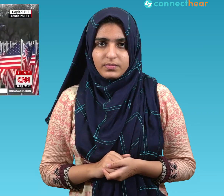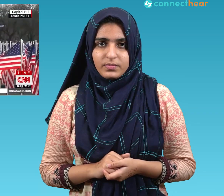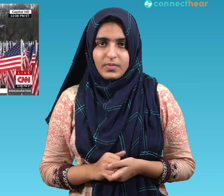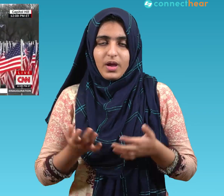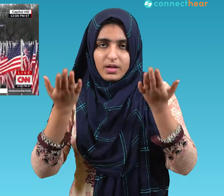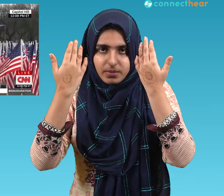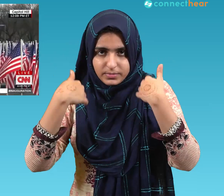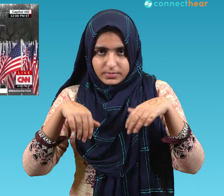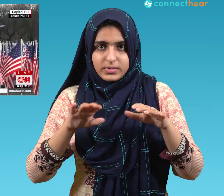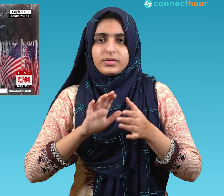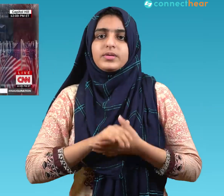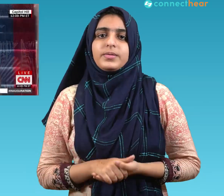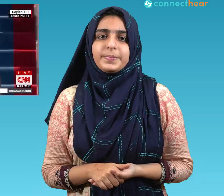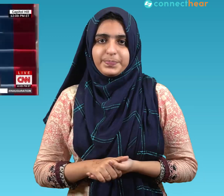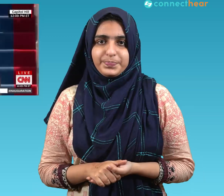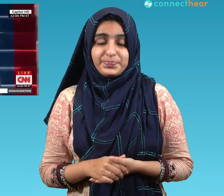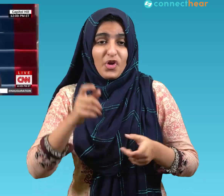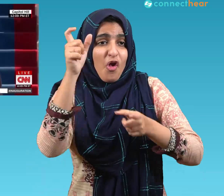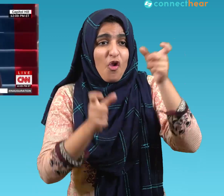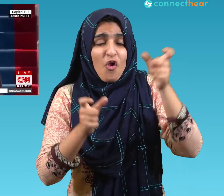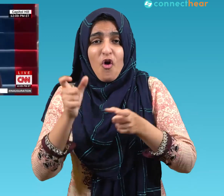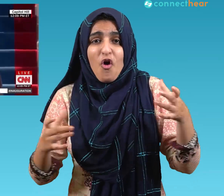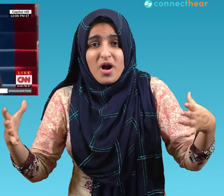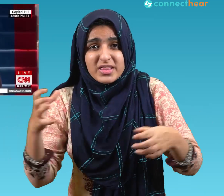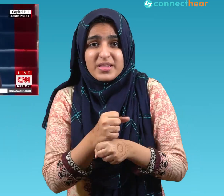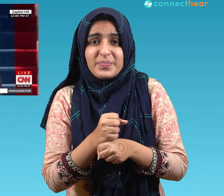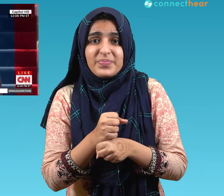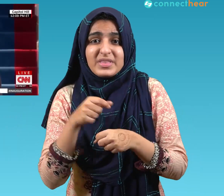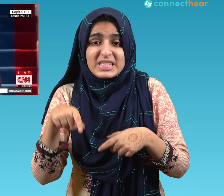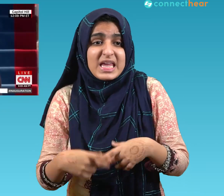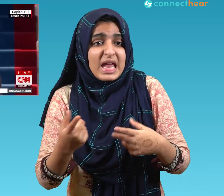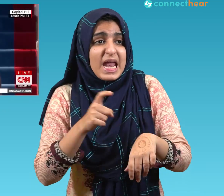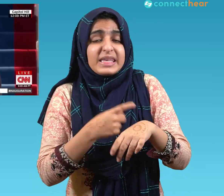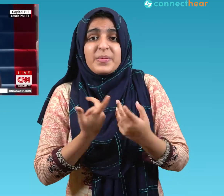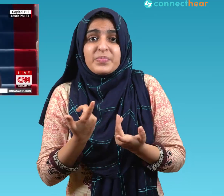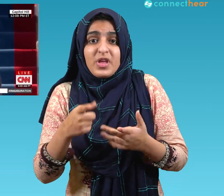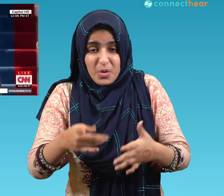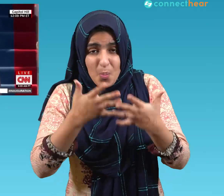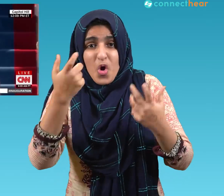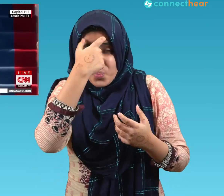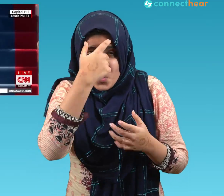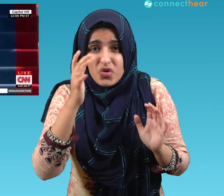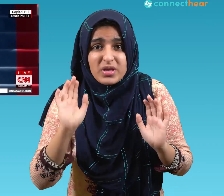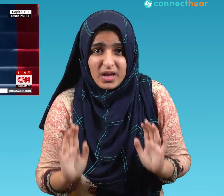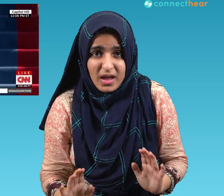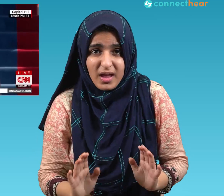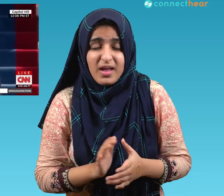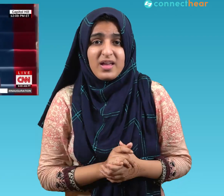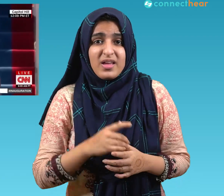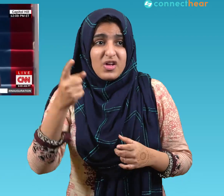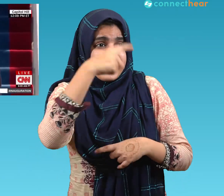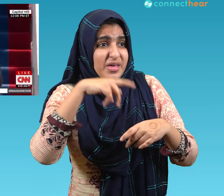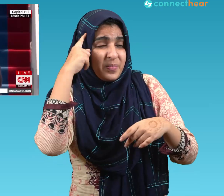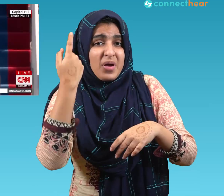Amen. Folks, this is a time of testing. We face an attack on our